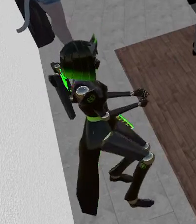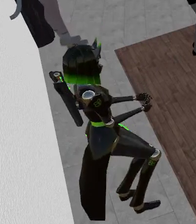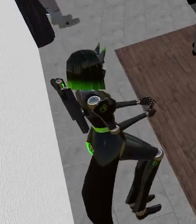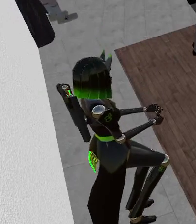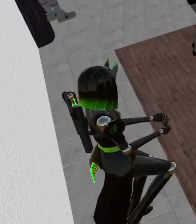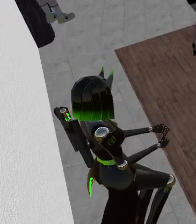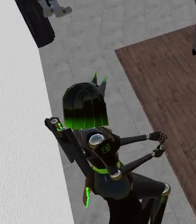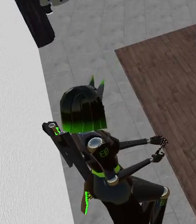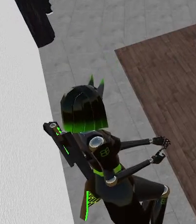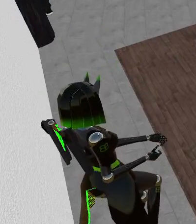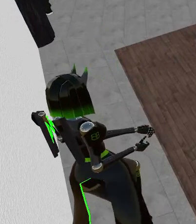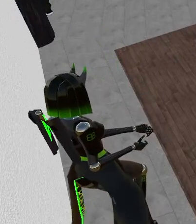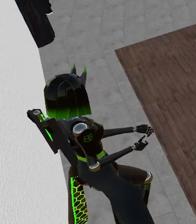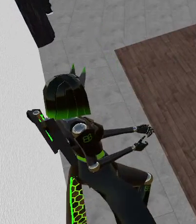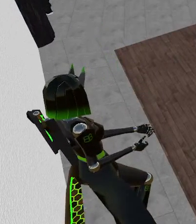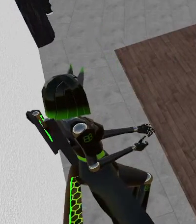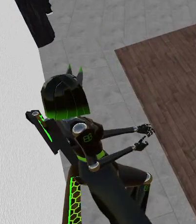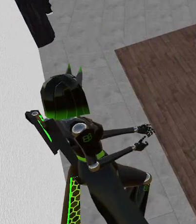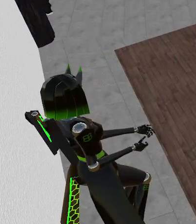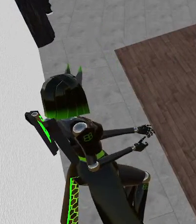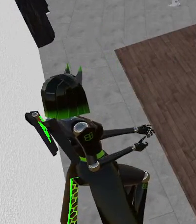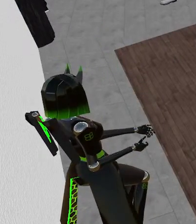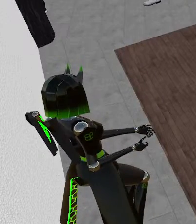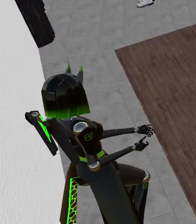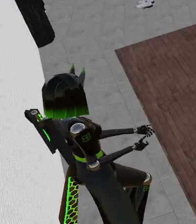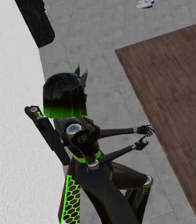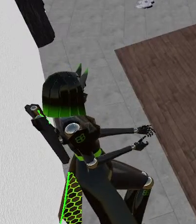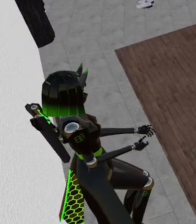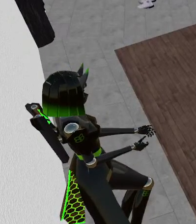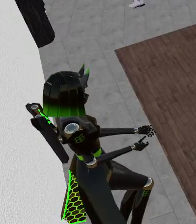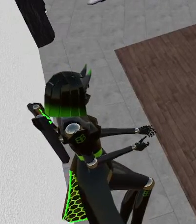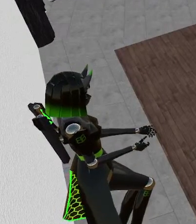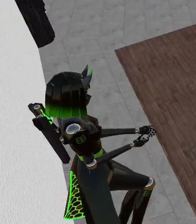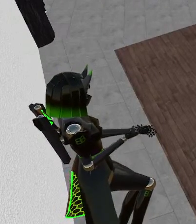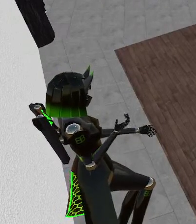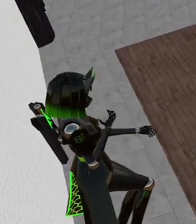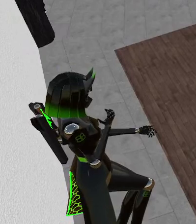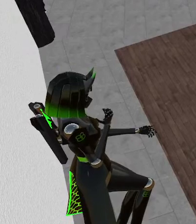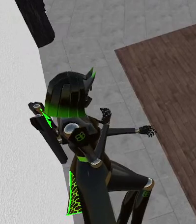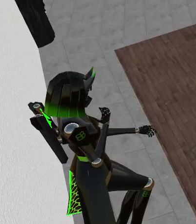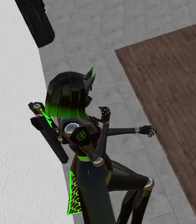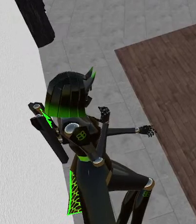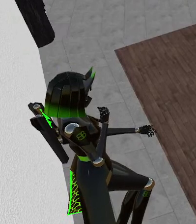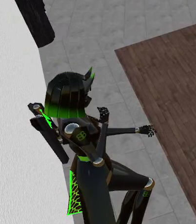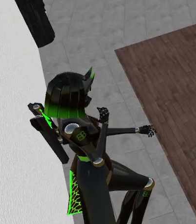Right over here. Yep, Yeah. we require everybody Feel to free. use You enjoying the medium, festivities? good or excellent avatars.